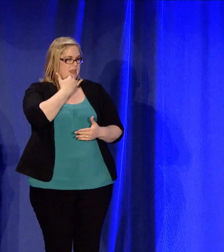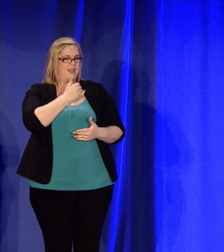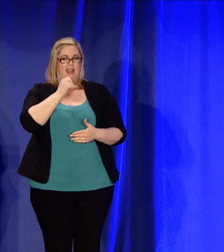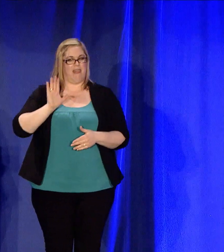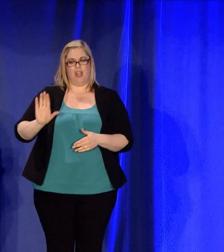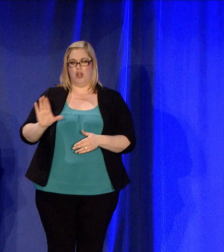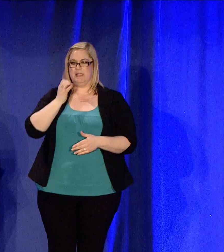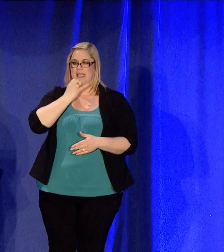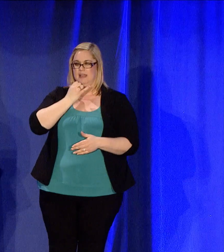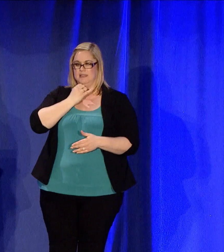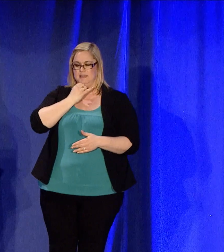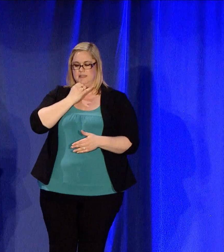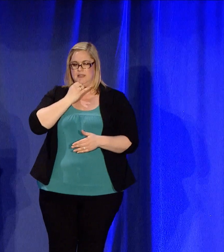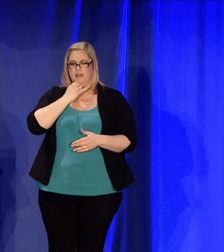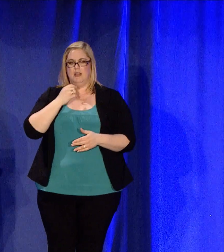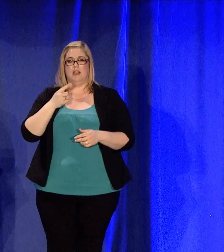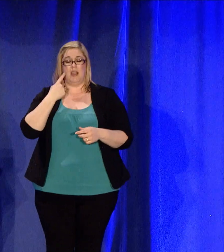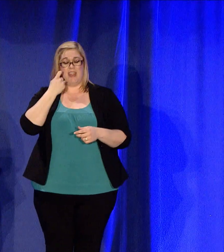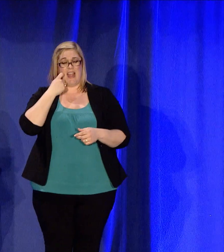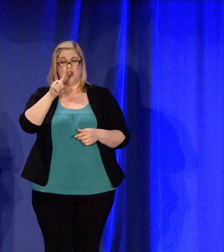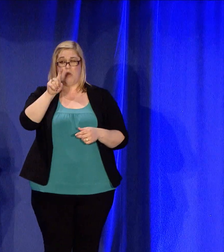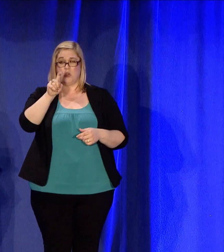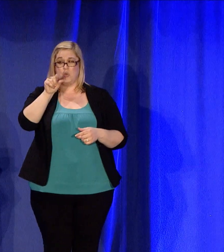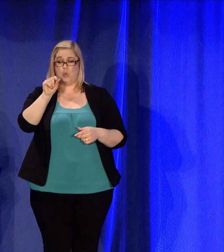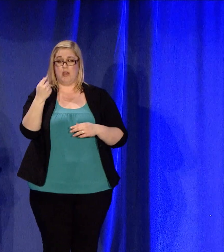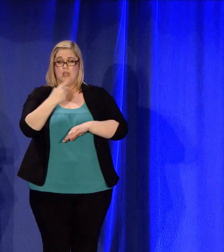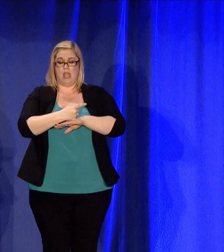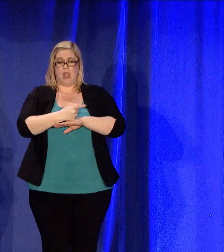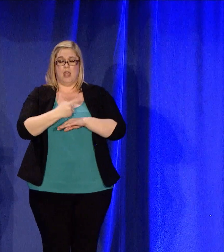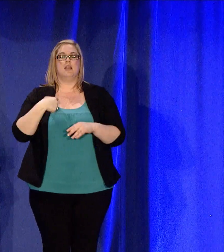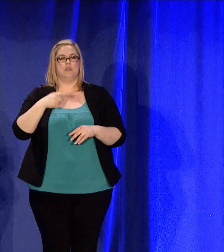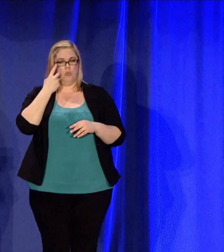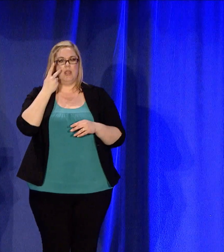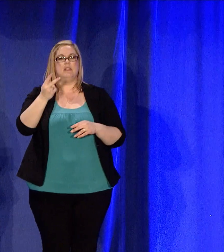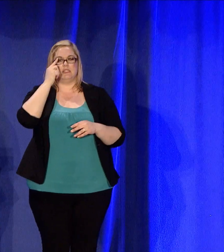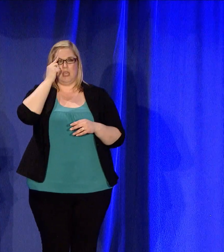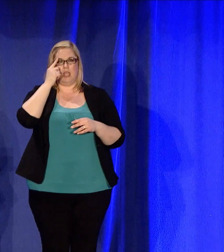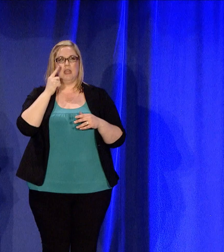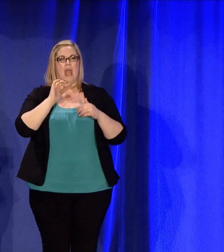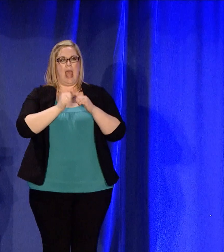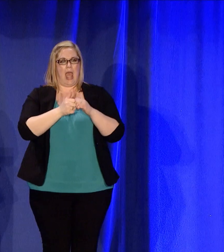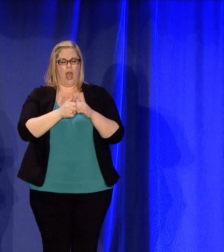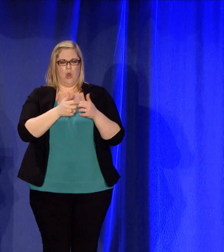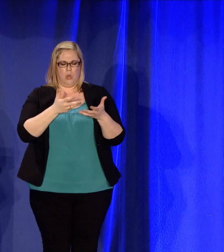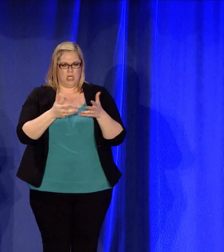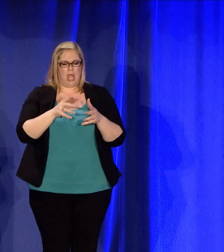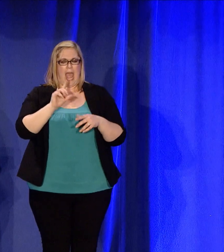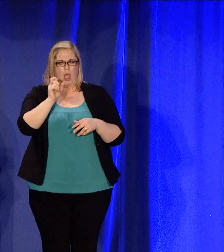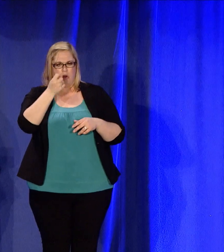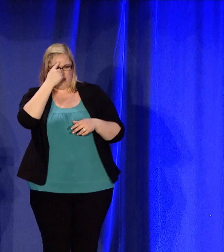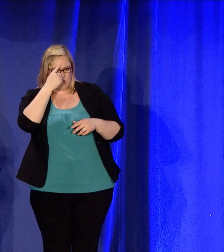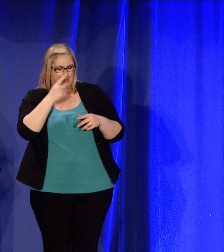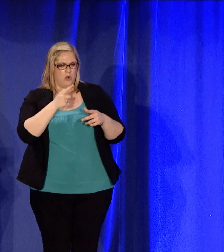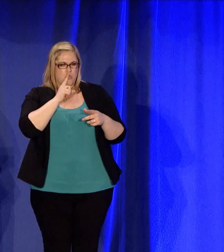theirs. Over the last 120 days, we have come to see just how fragile our democracy really